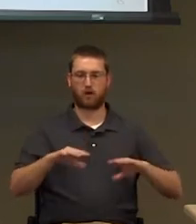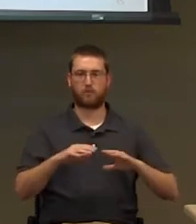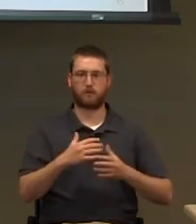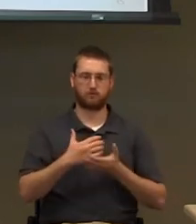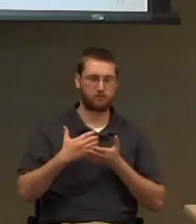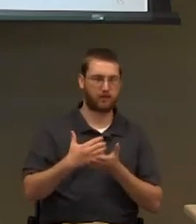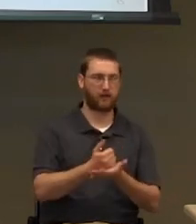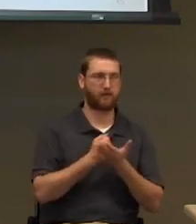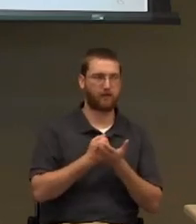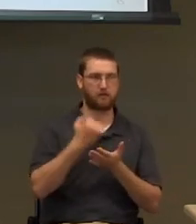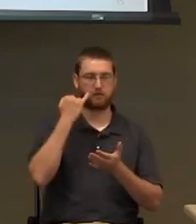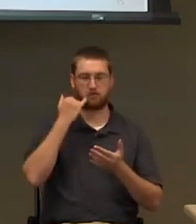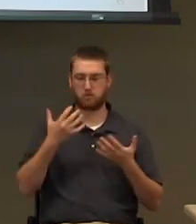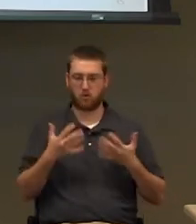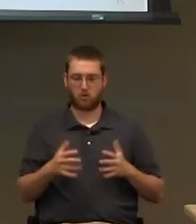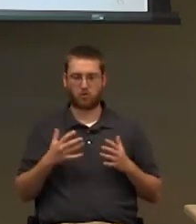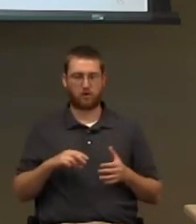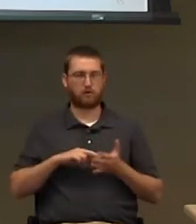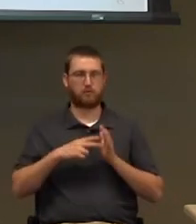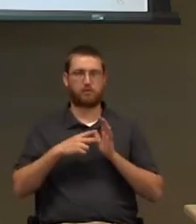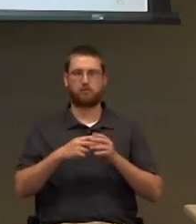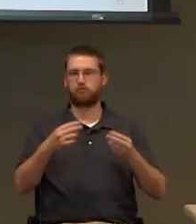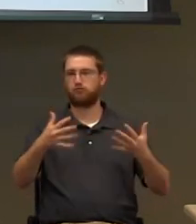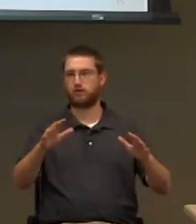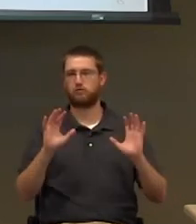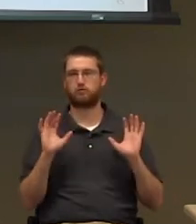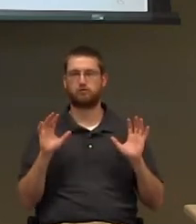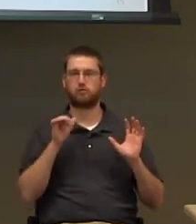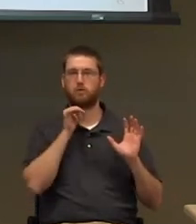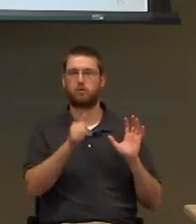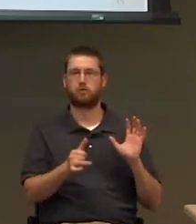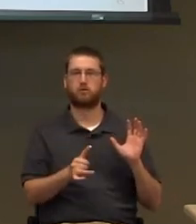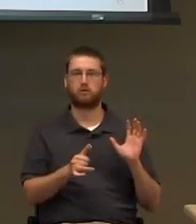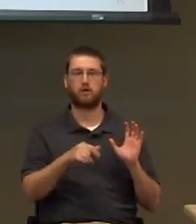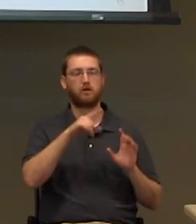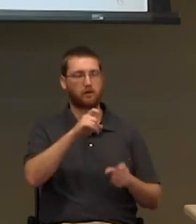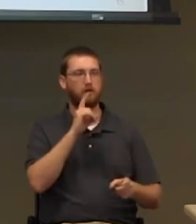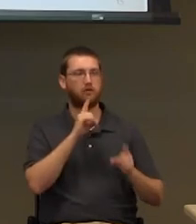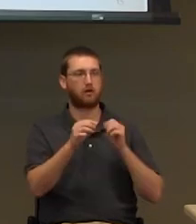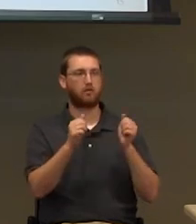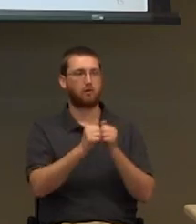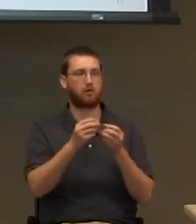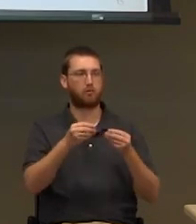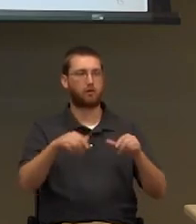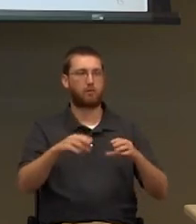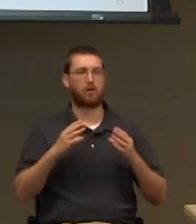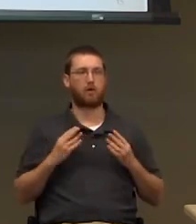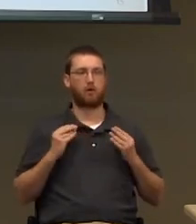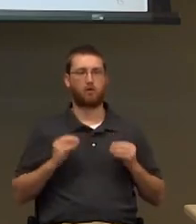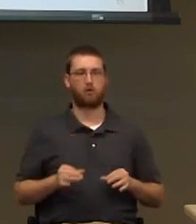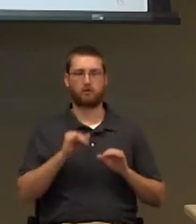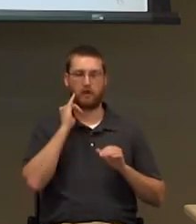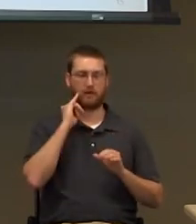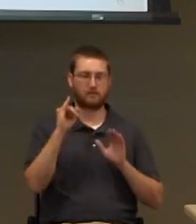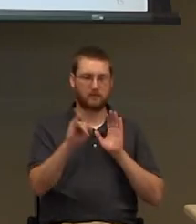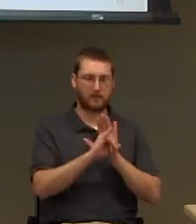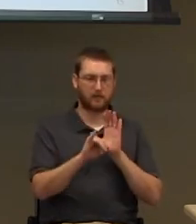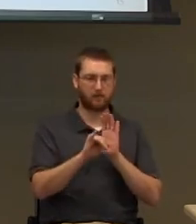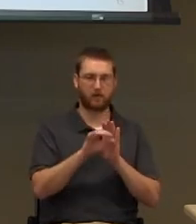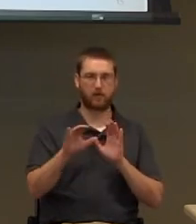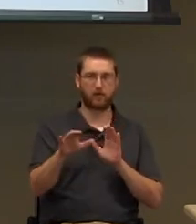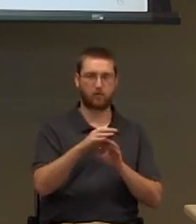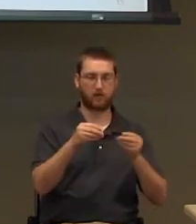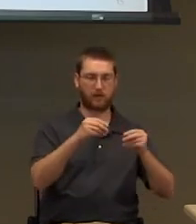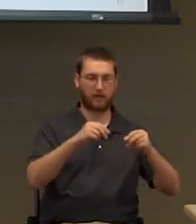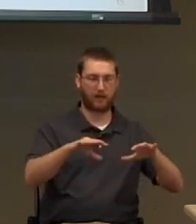do it, then you don't do it. But that goes back to the conversation I had earlier about you need to talk to your property owners. You need to identify your sites. You need to find out if anyone is